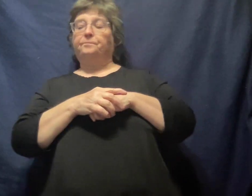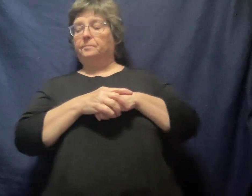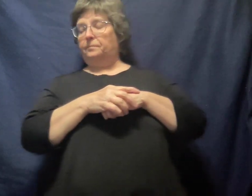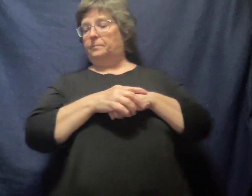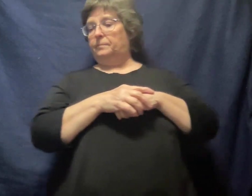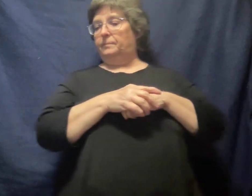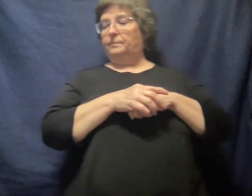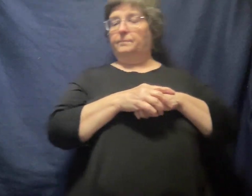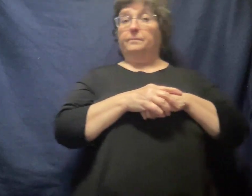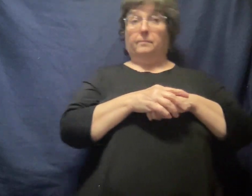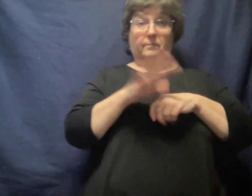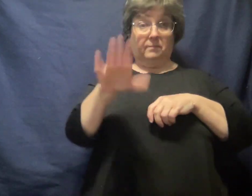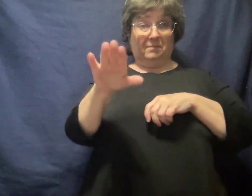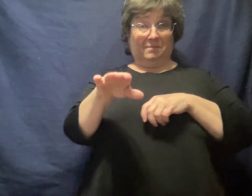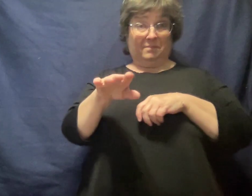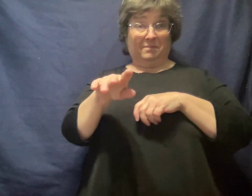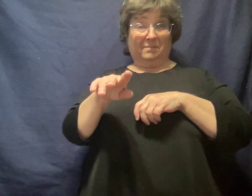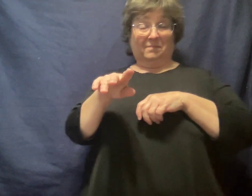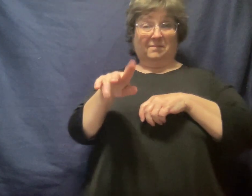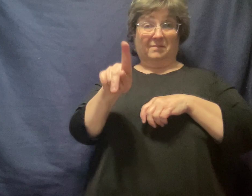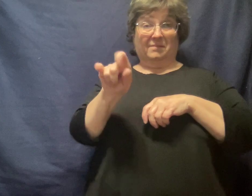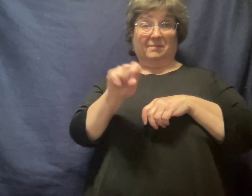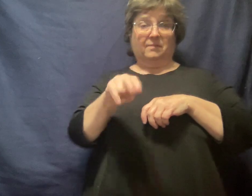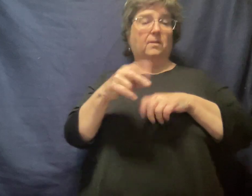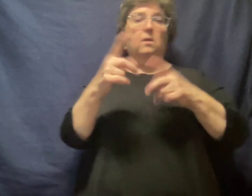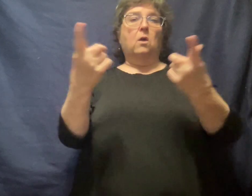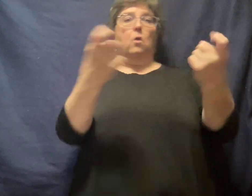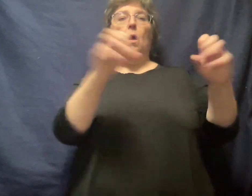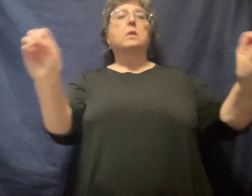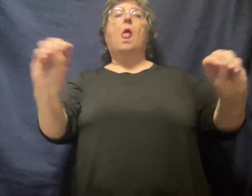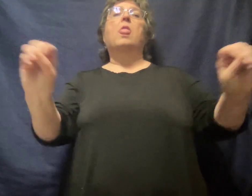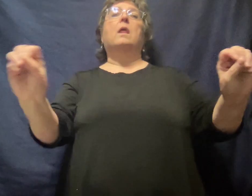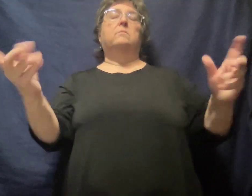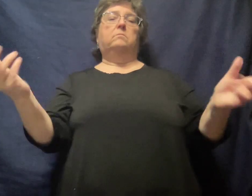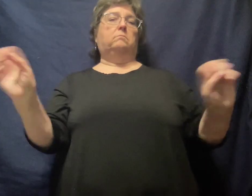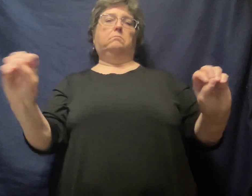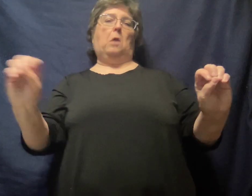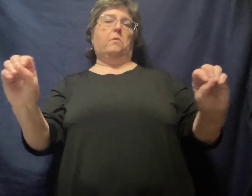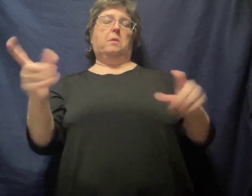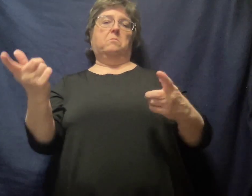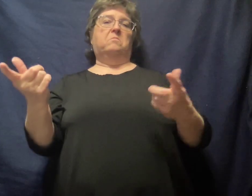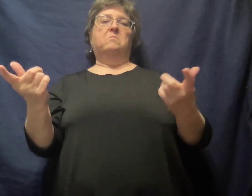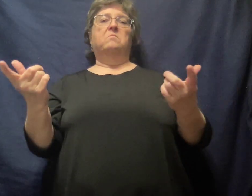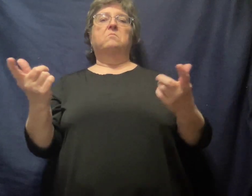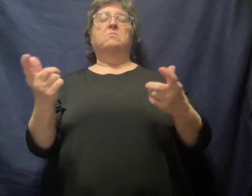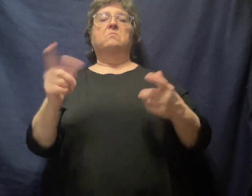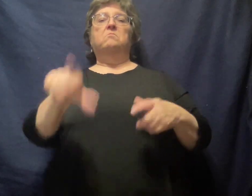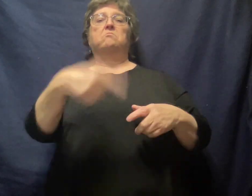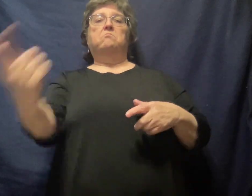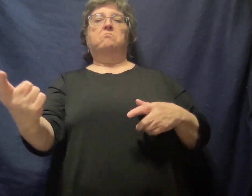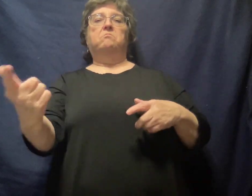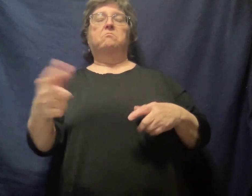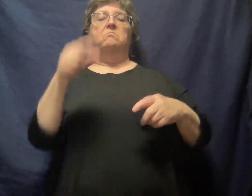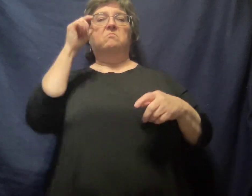Are you there, Kevin? I don't have any questions. Nope. No questions? Okay. We'll go to